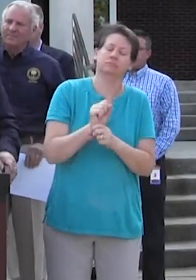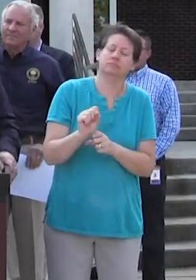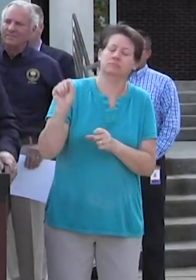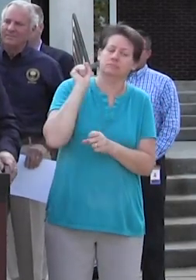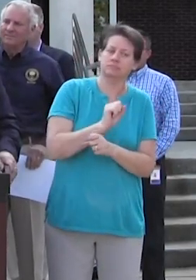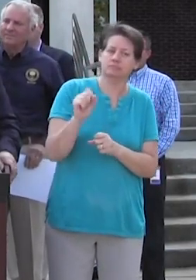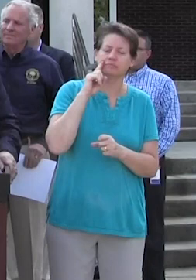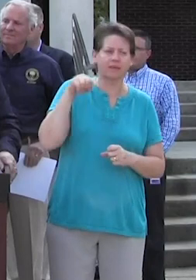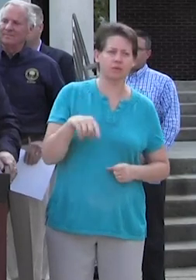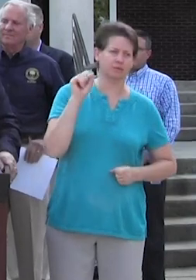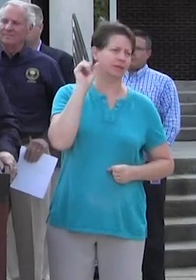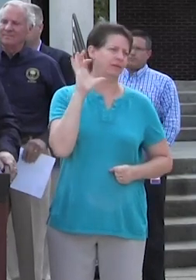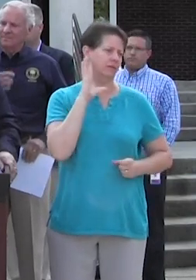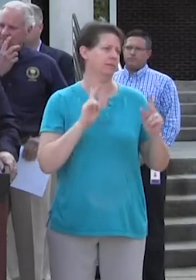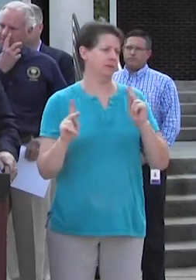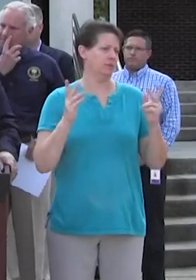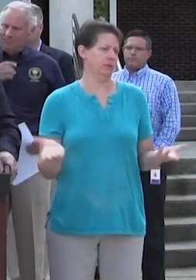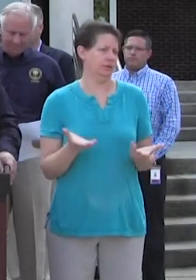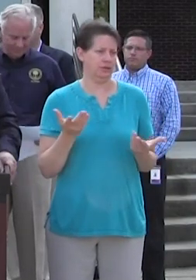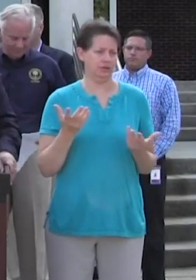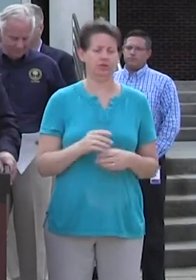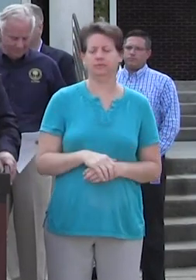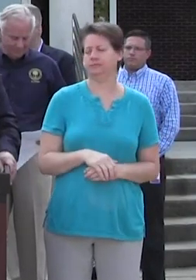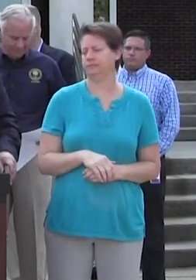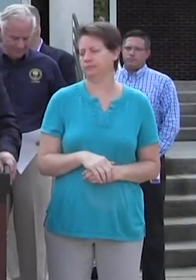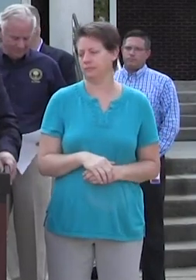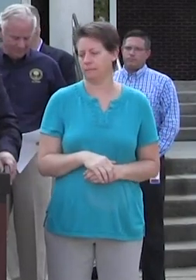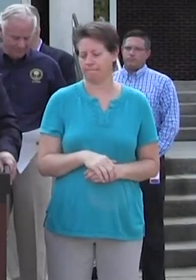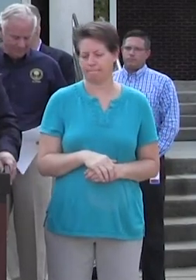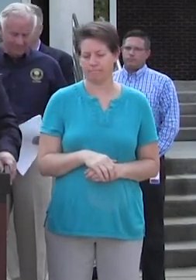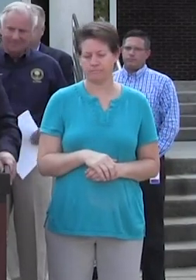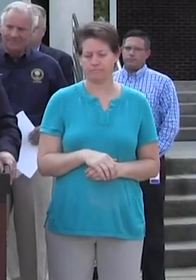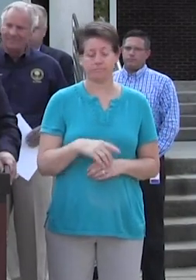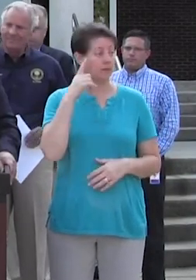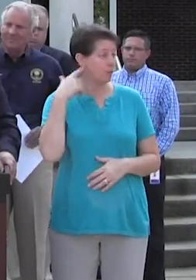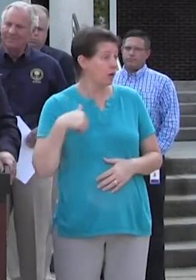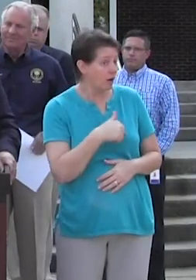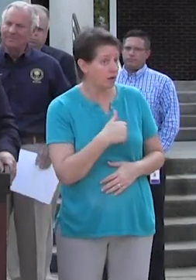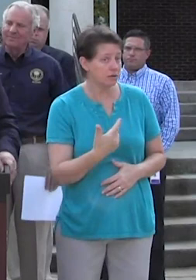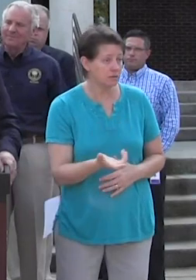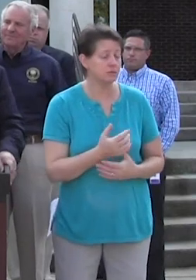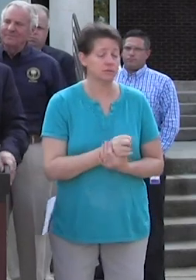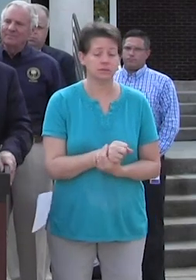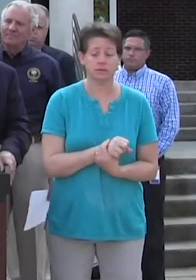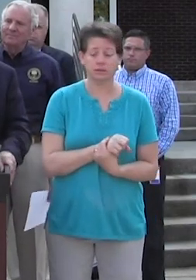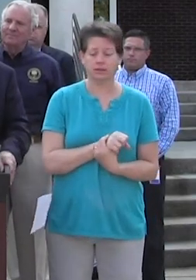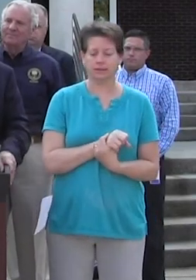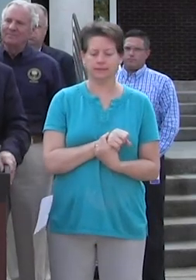behalf of South Carolinians and what they've been doing. For us, I'd also just like to